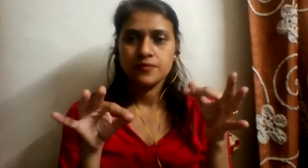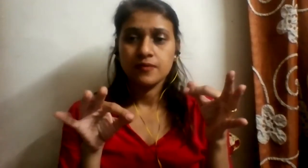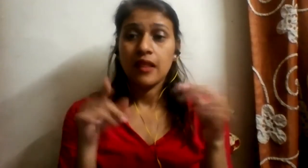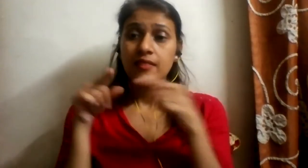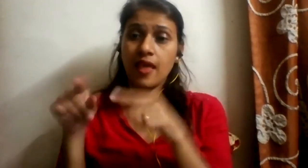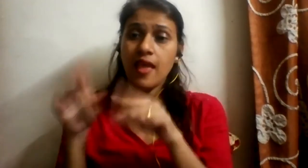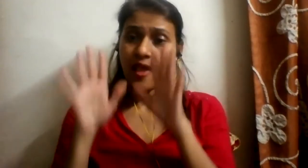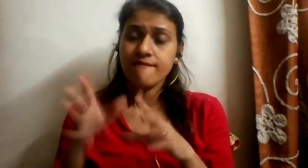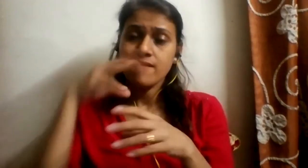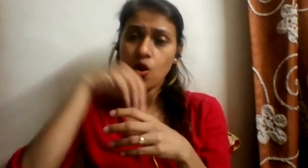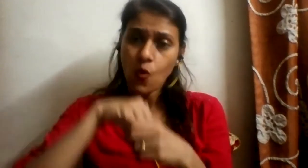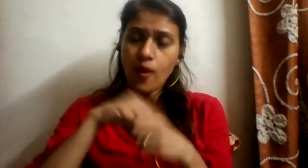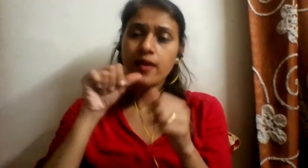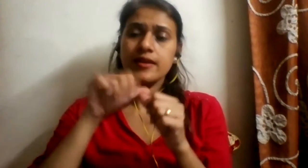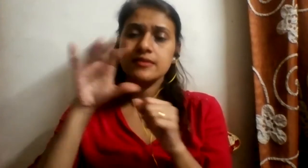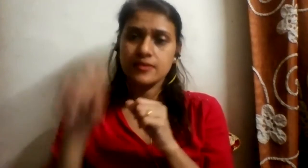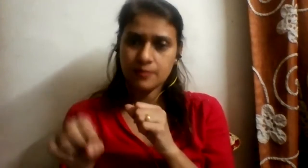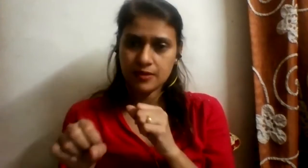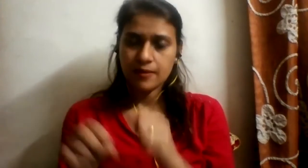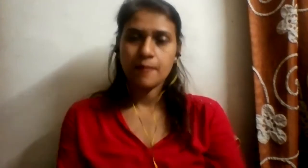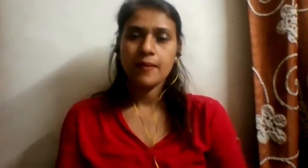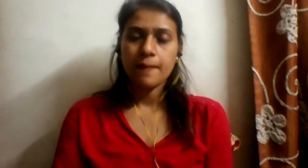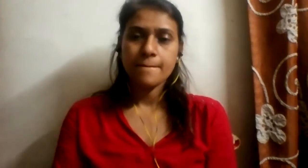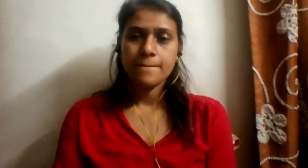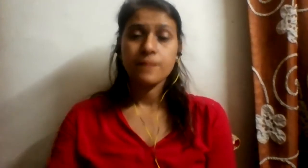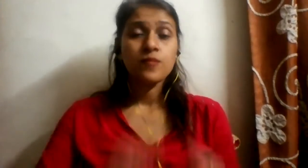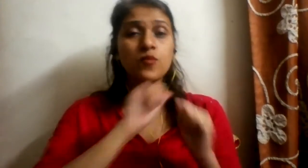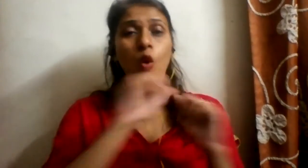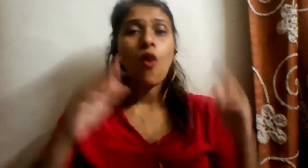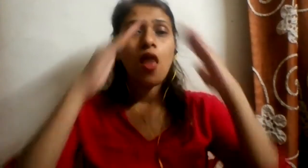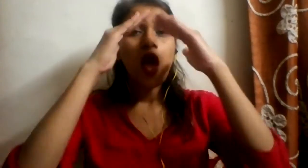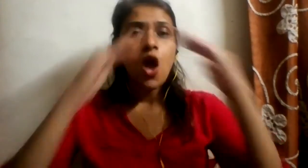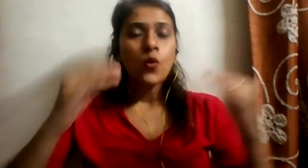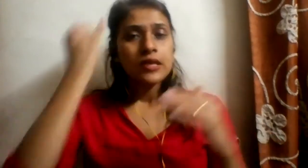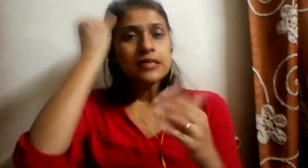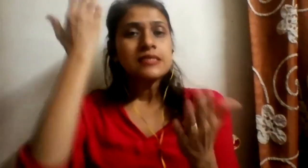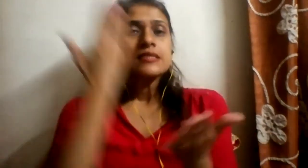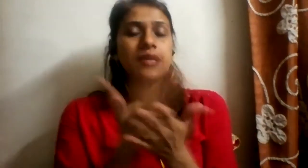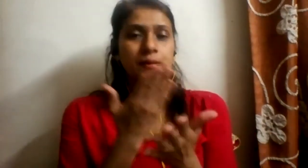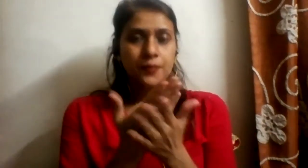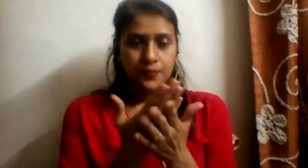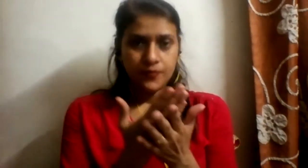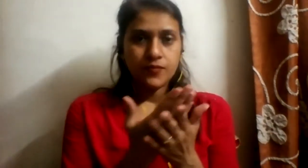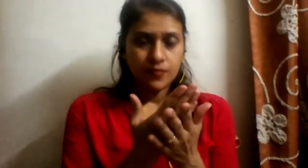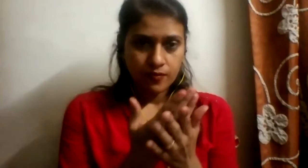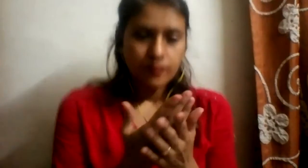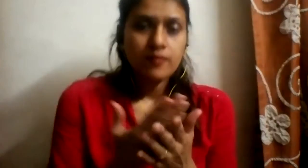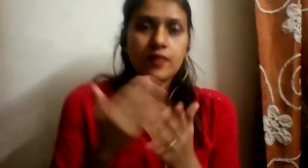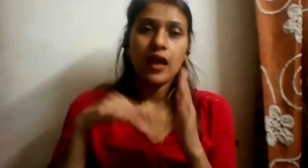include accessibility in all housing schemes that Ministry of Rural Development under various